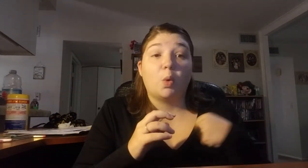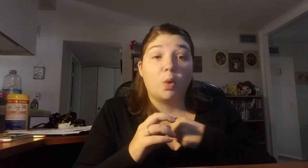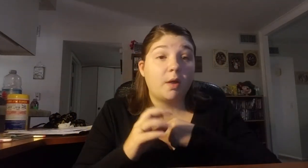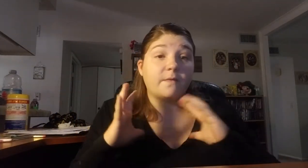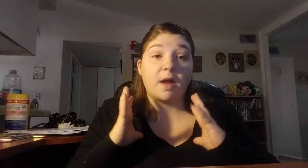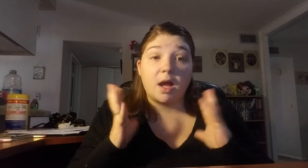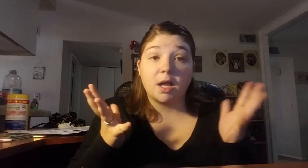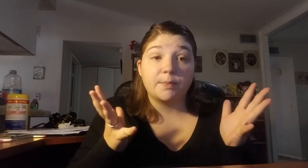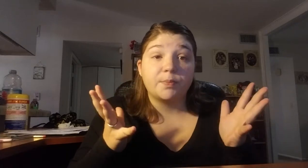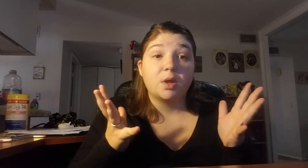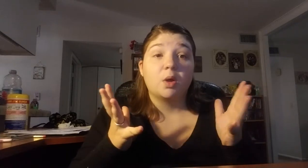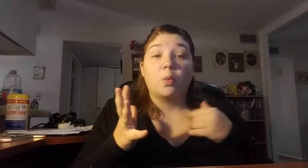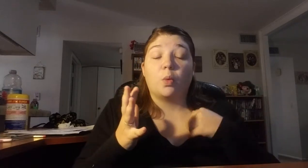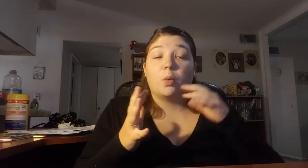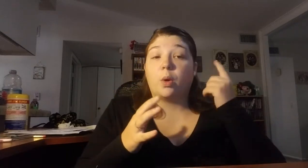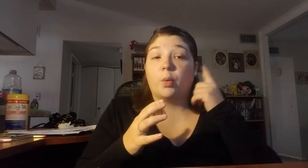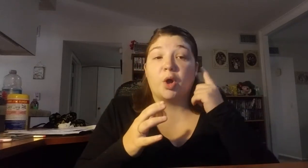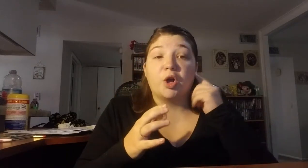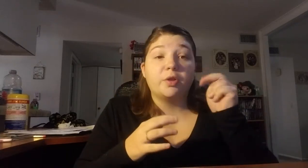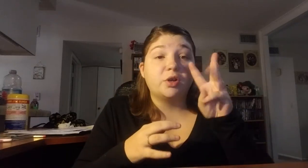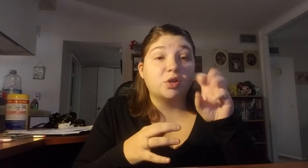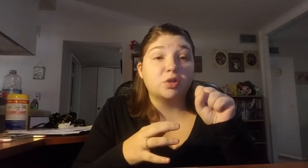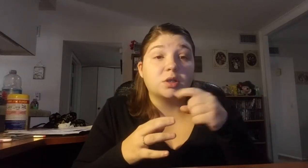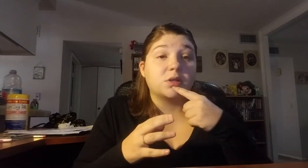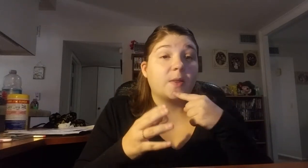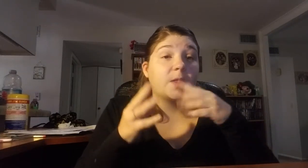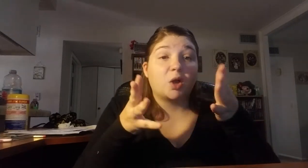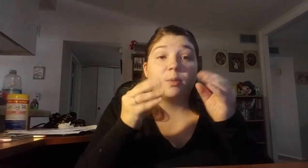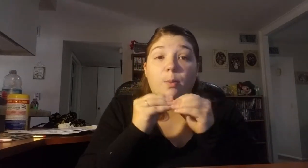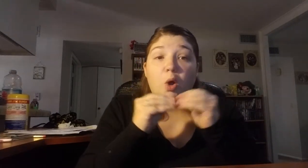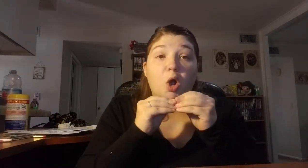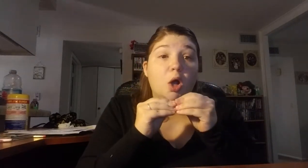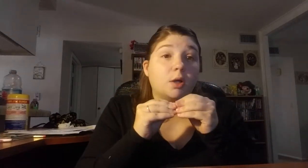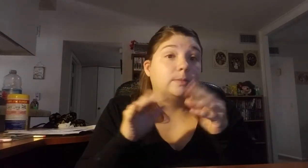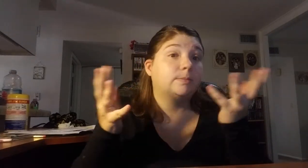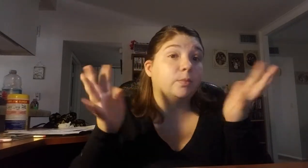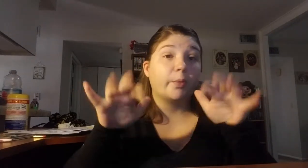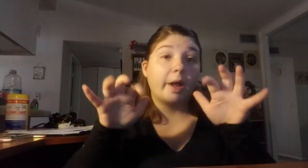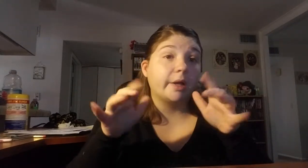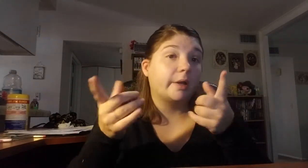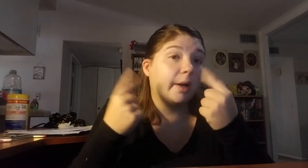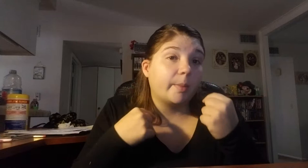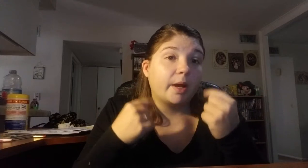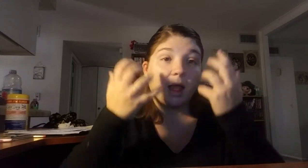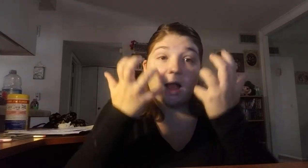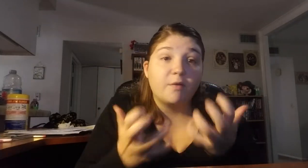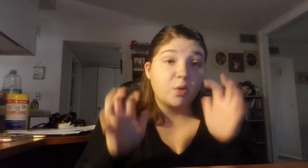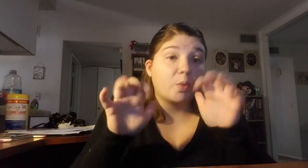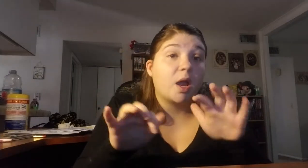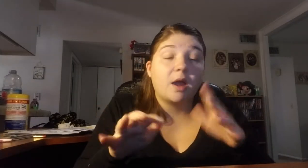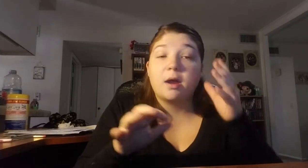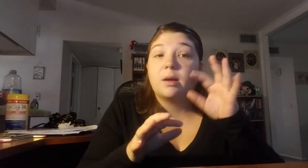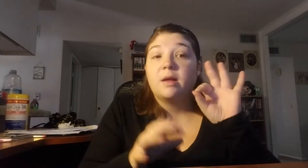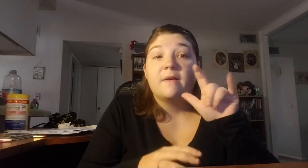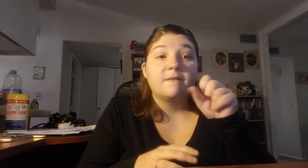We're fine. We heard the news. They said there's more rain coming, heavy rain,